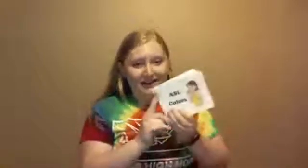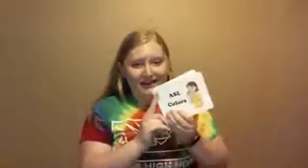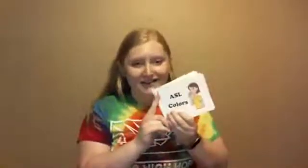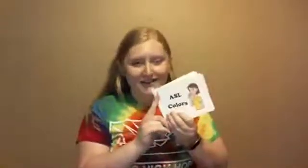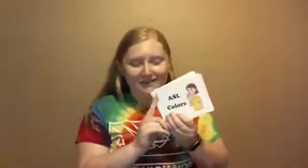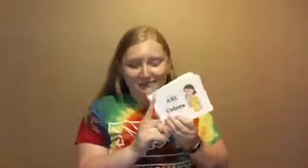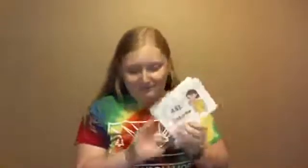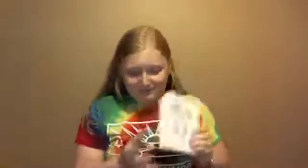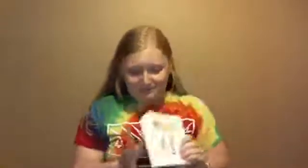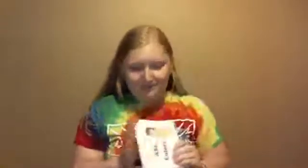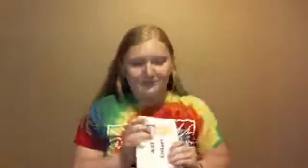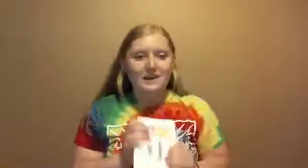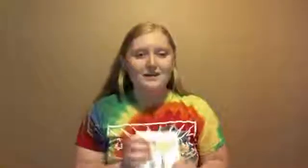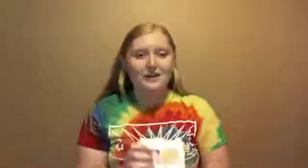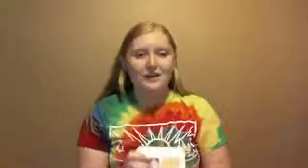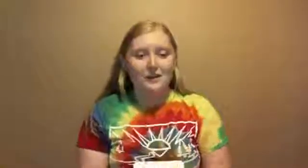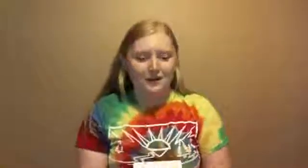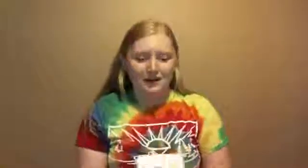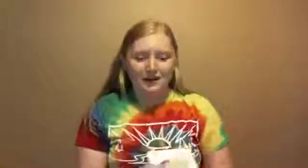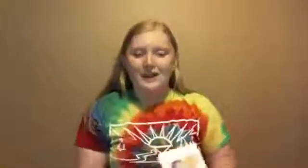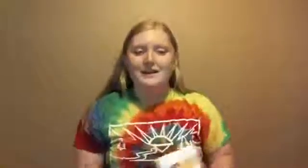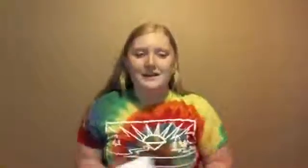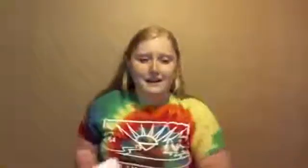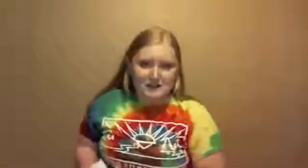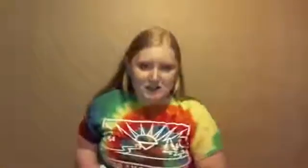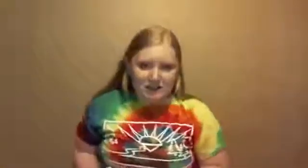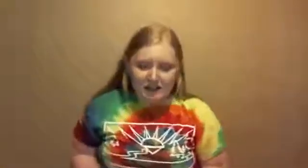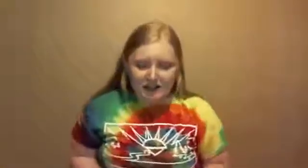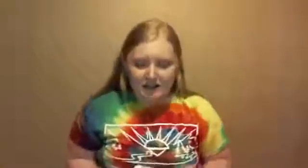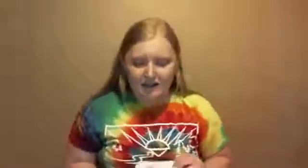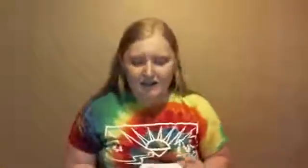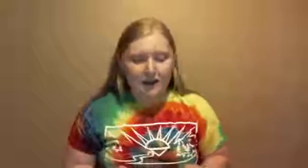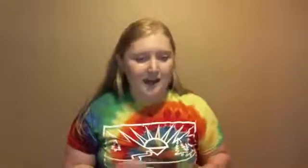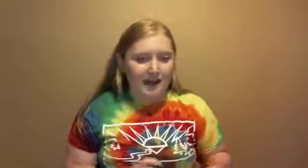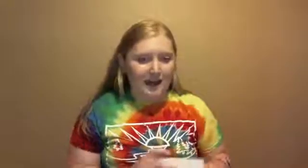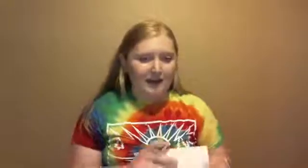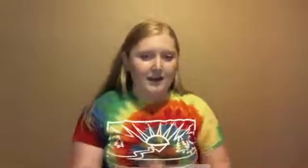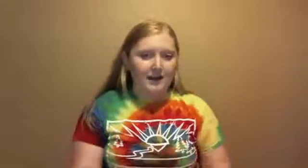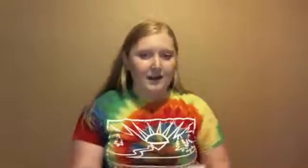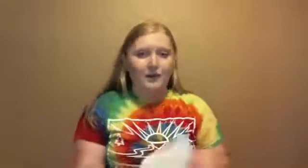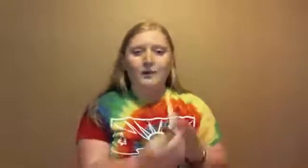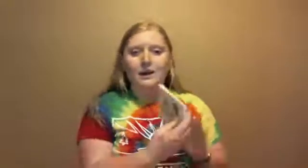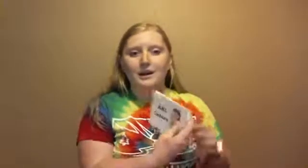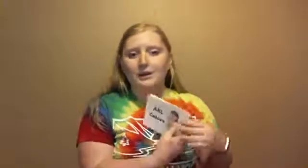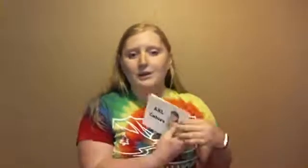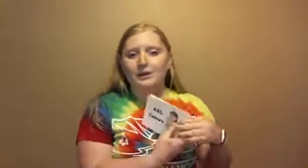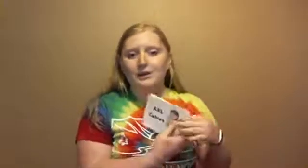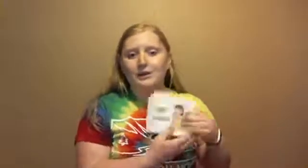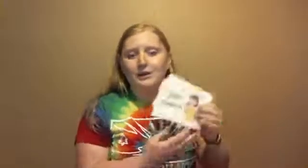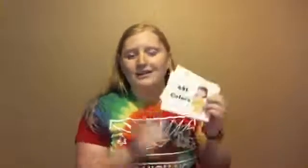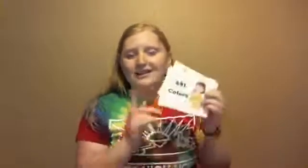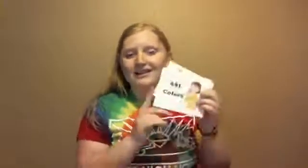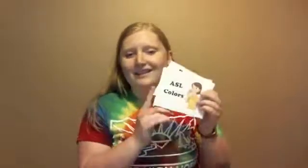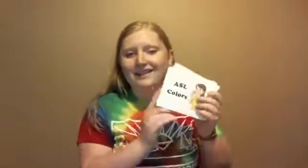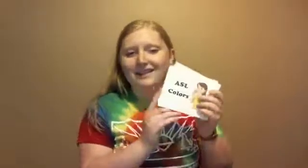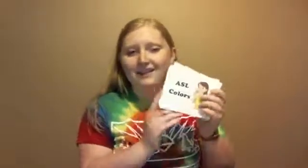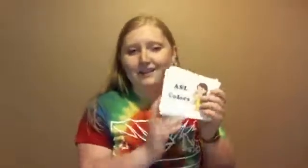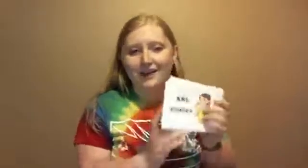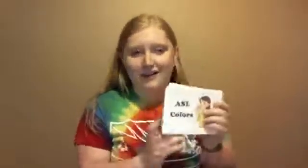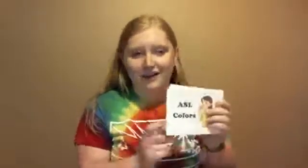colors. So today's agenda looks a little like we're going to go through the flashcards